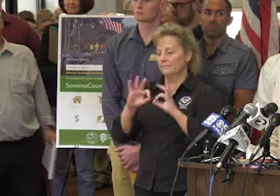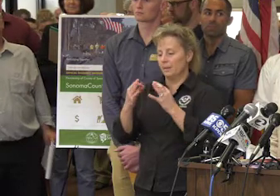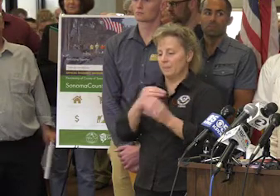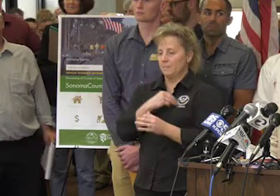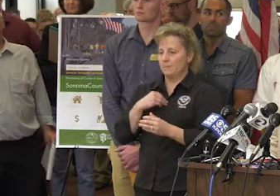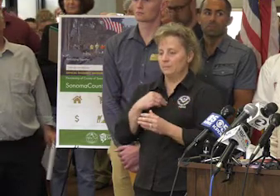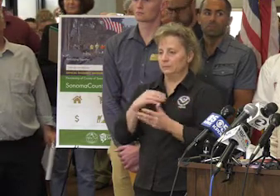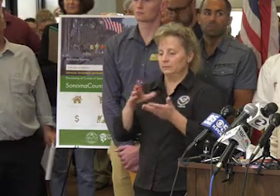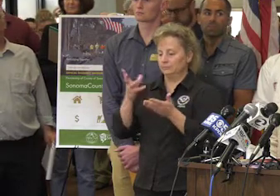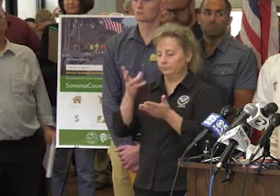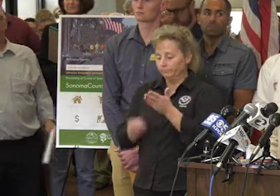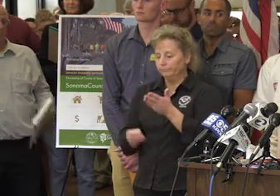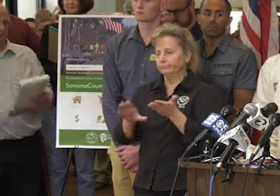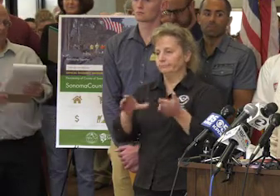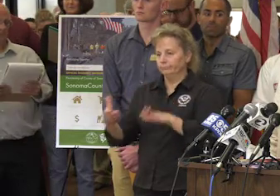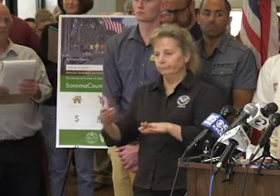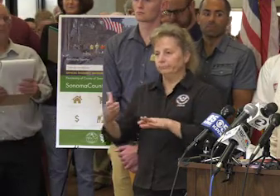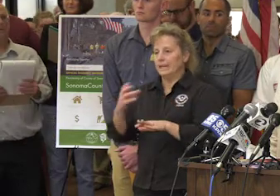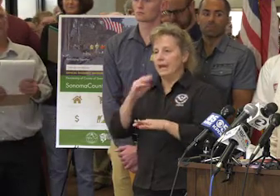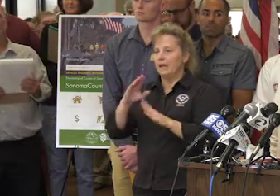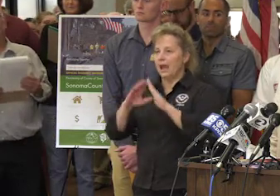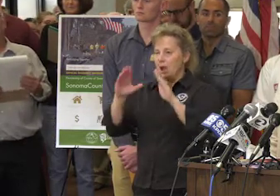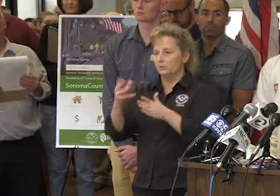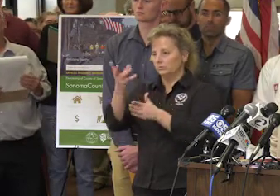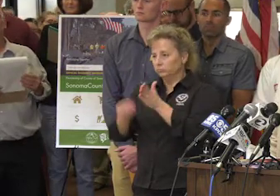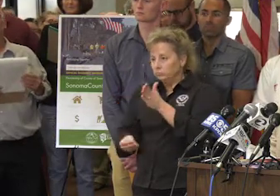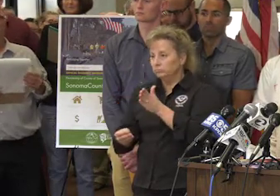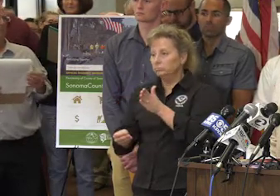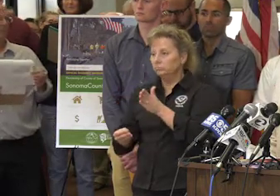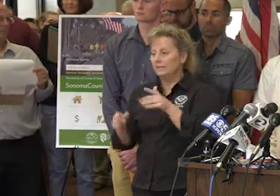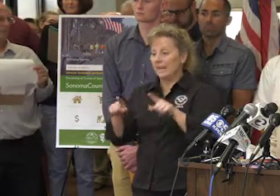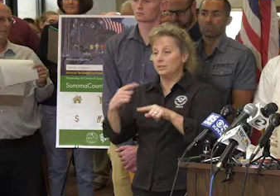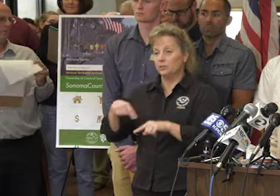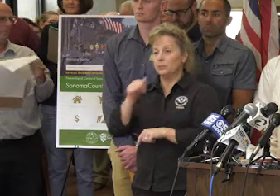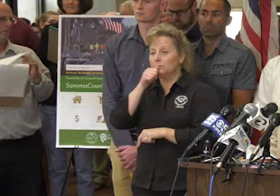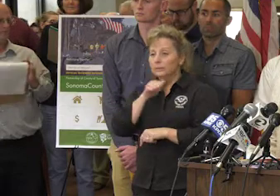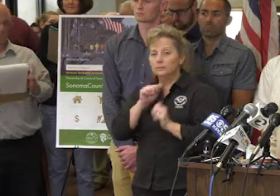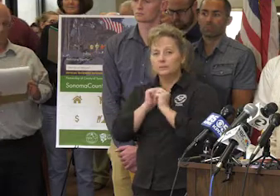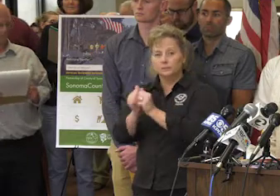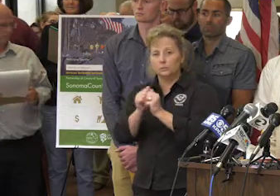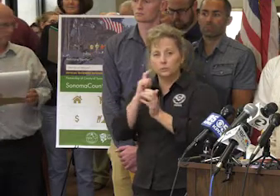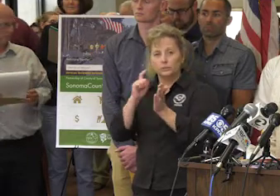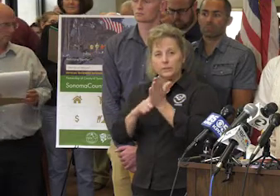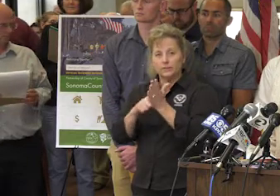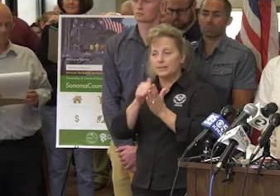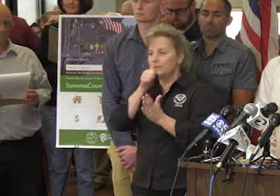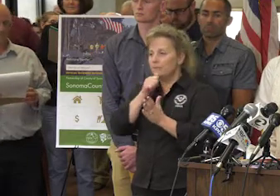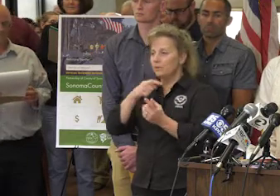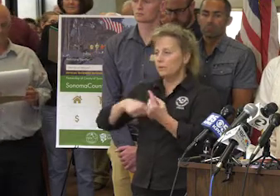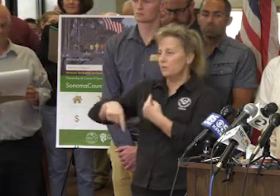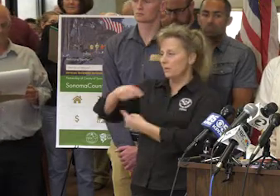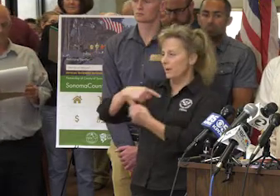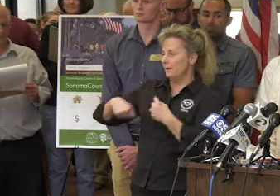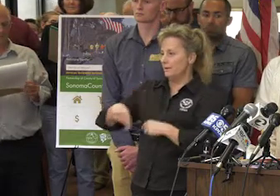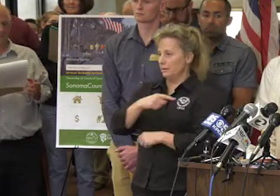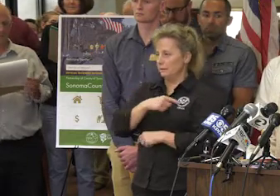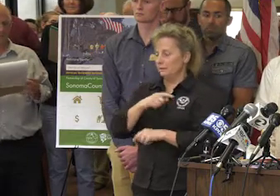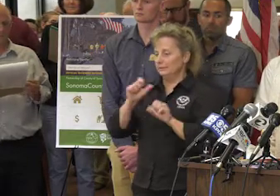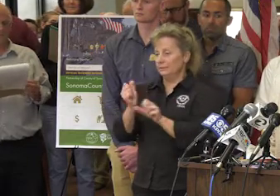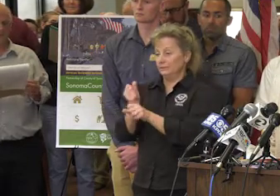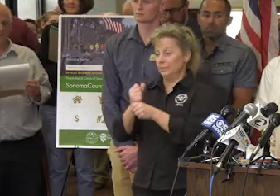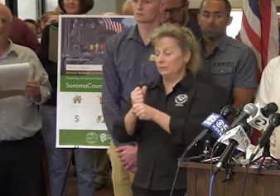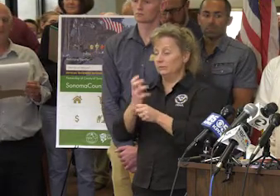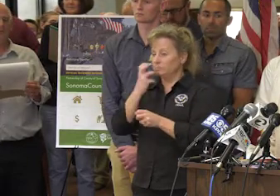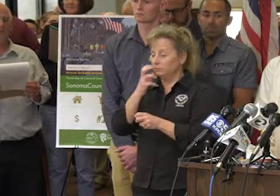ones and homes. And I really hope that as we go through this, we can all take a moment to recognize the suffering around us and that it can